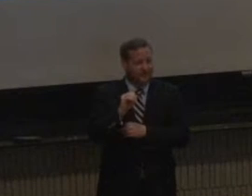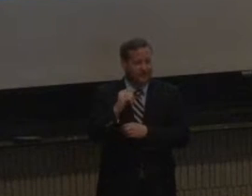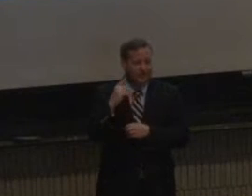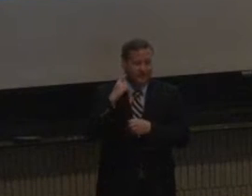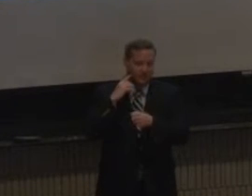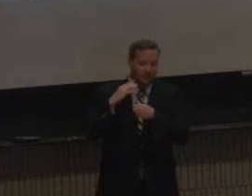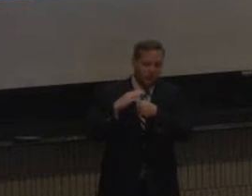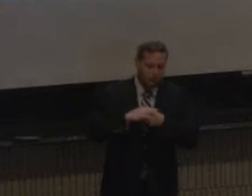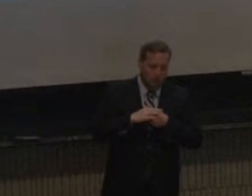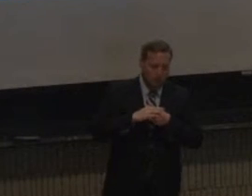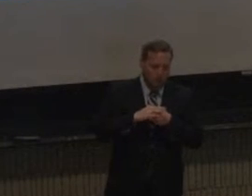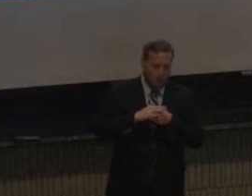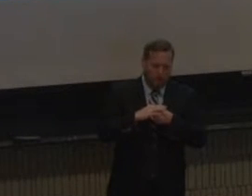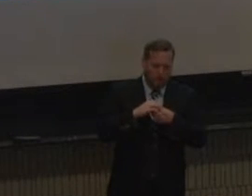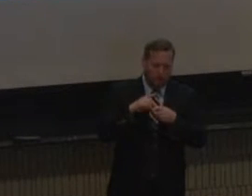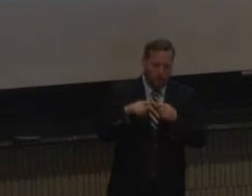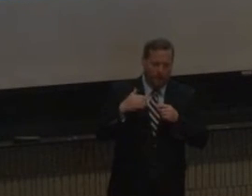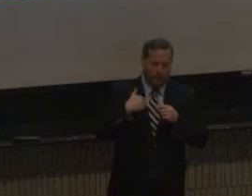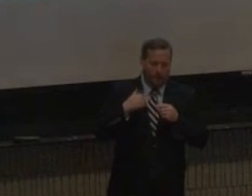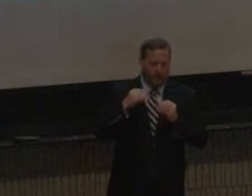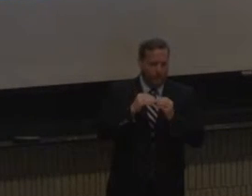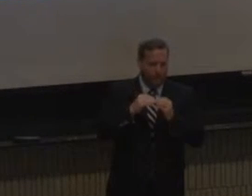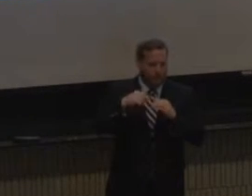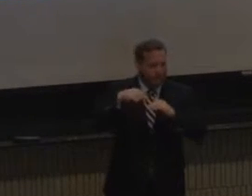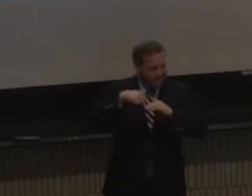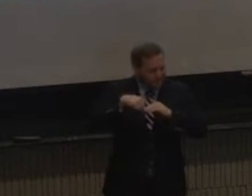mean, autism is alive and well in the world.